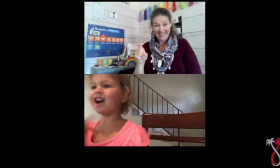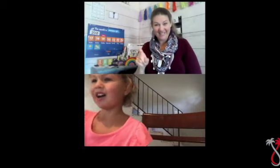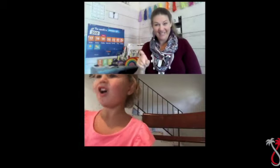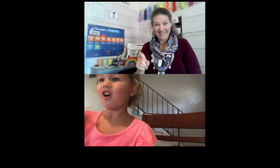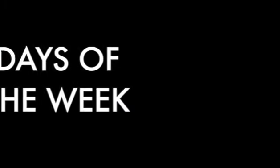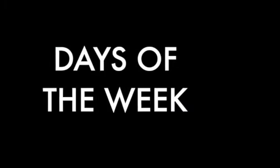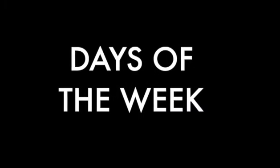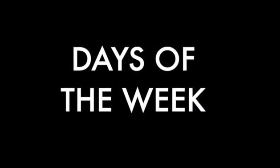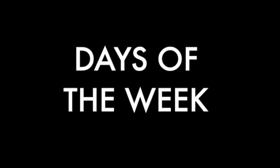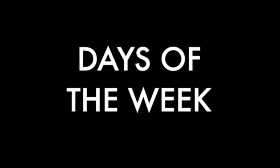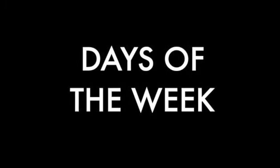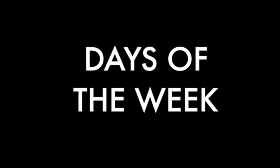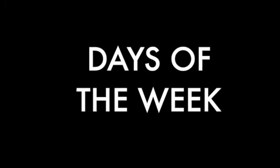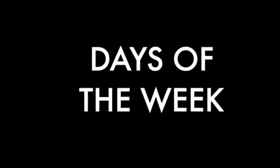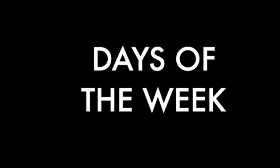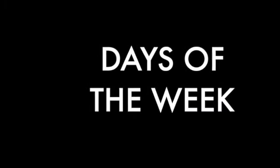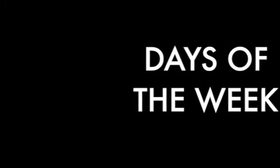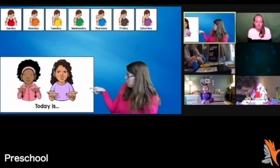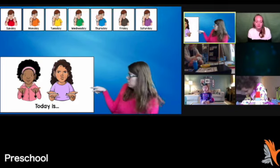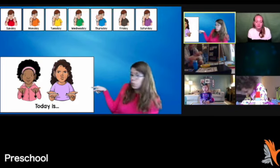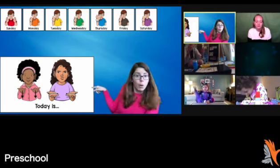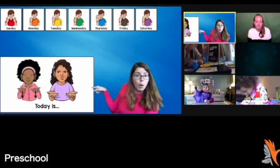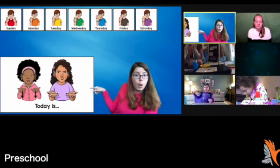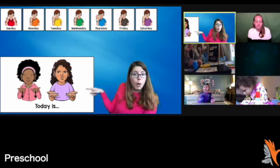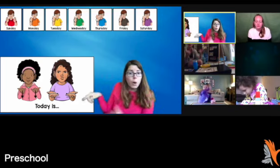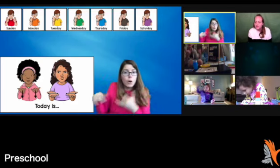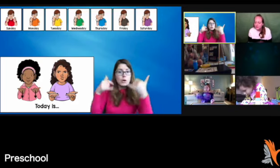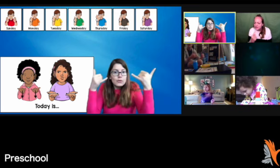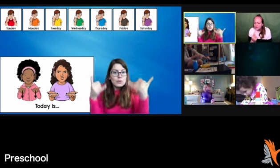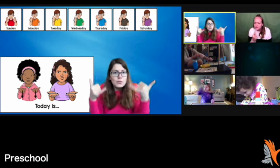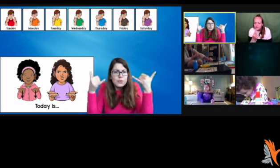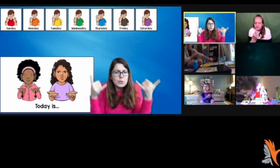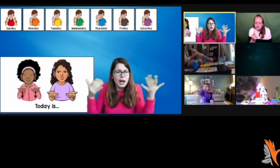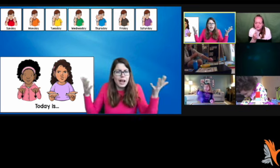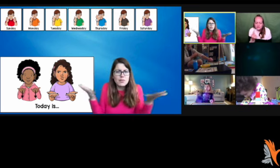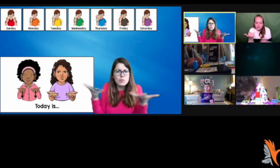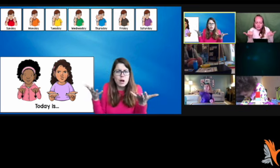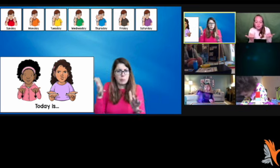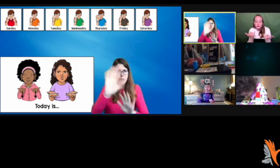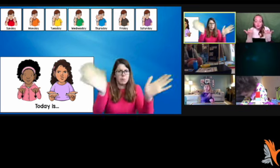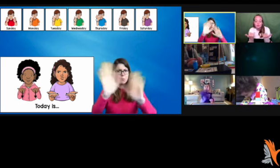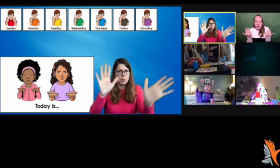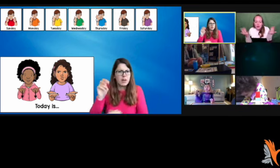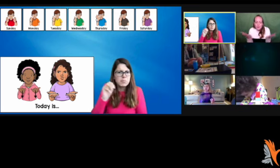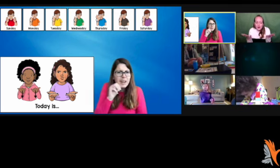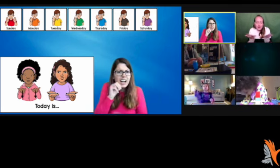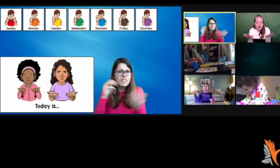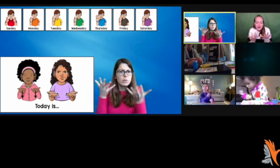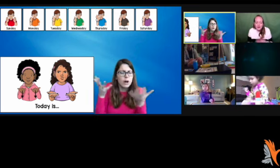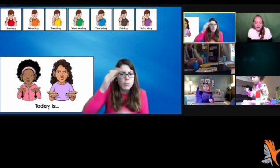blowing? Days of the week. What day is today? Maeve, what day is today?